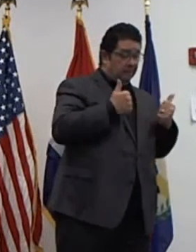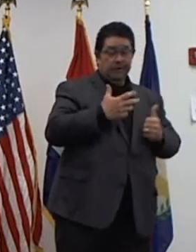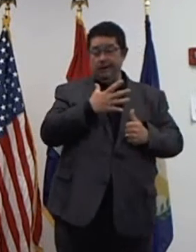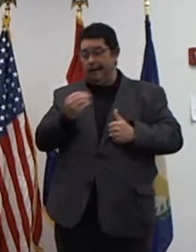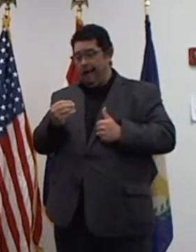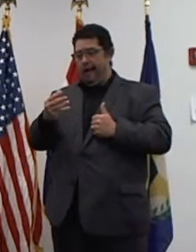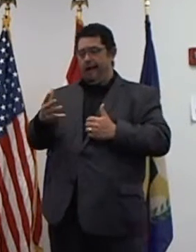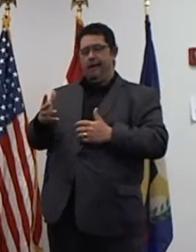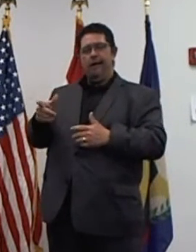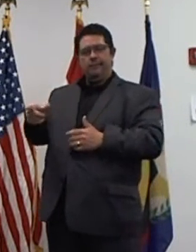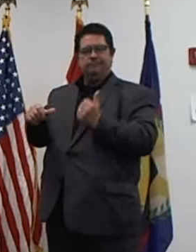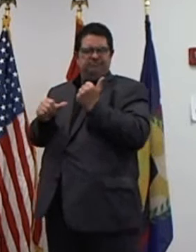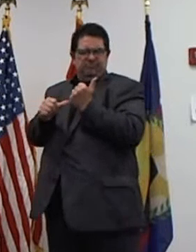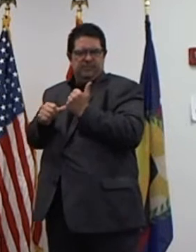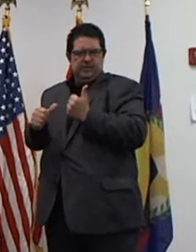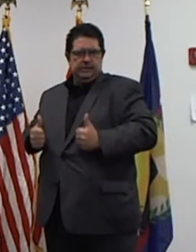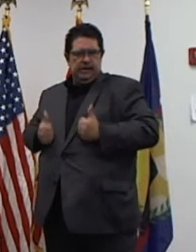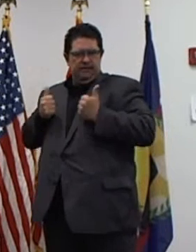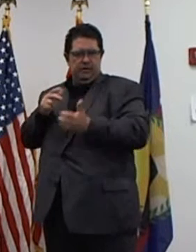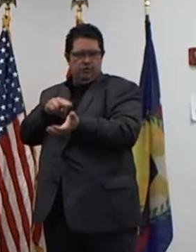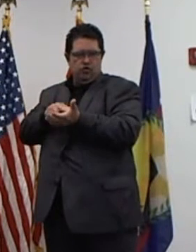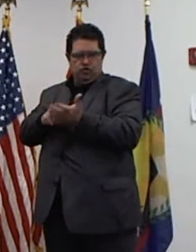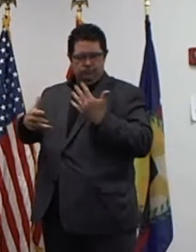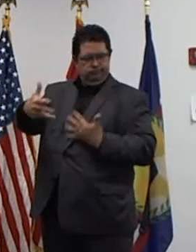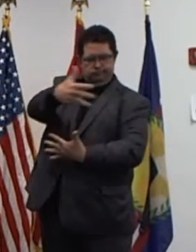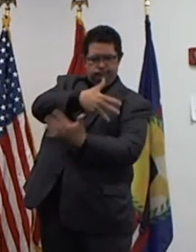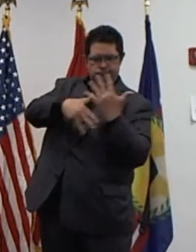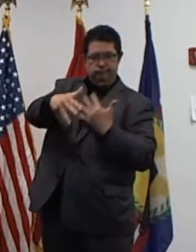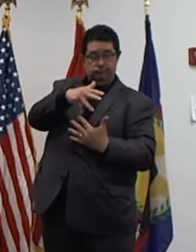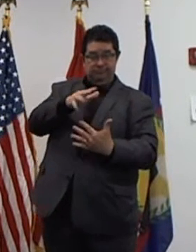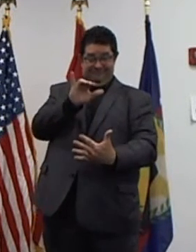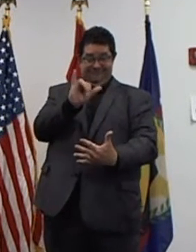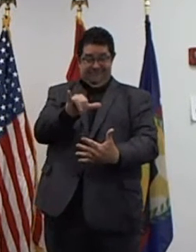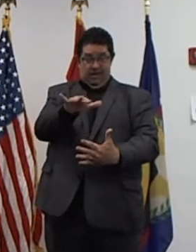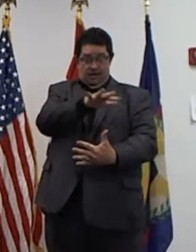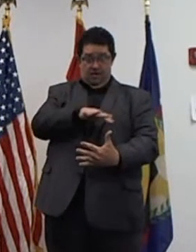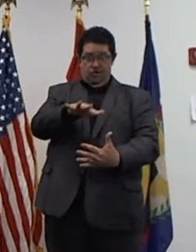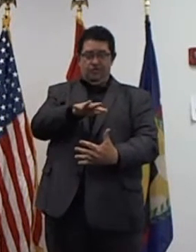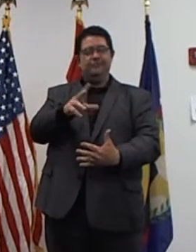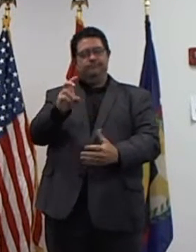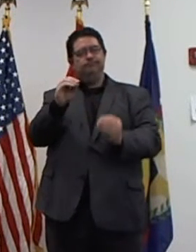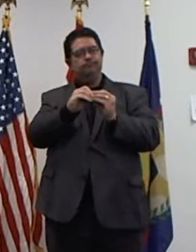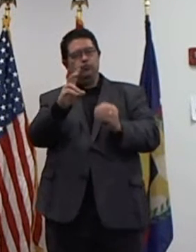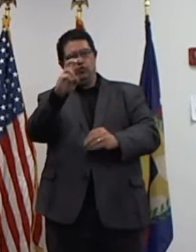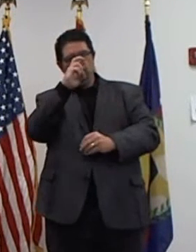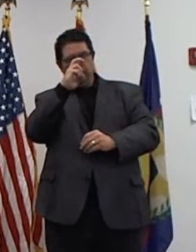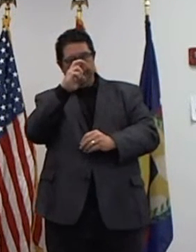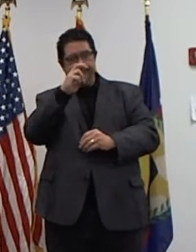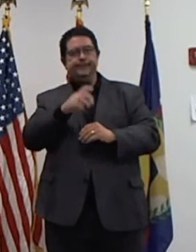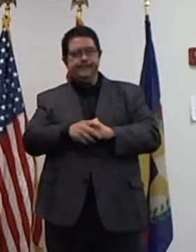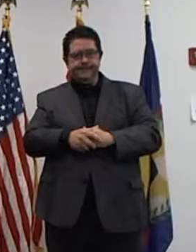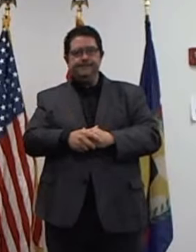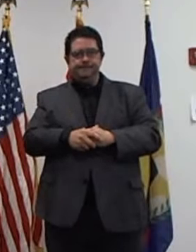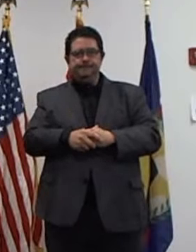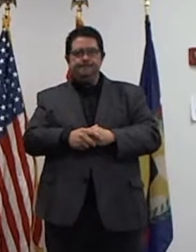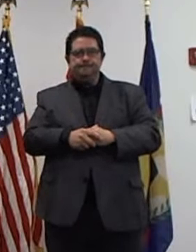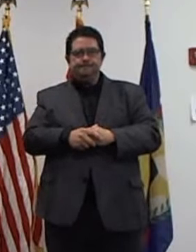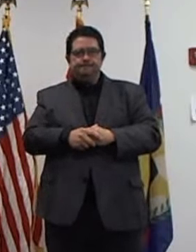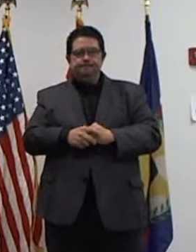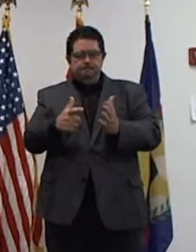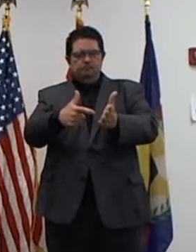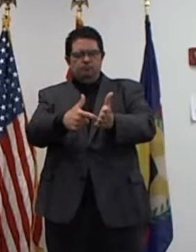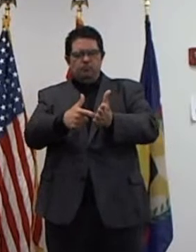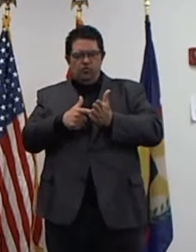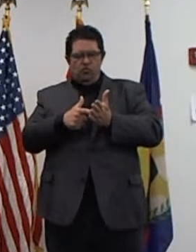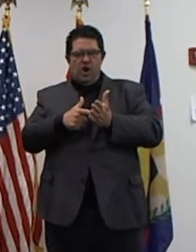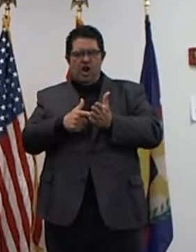individuals who are in assisted living or nursing care. So the more restricting requirements will be required